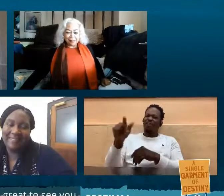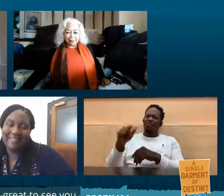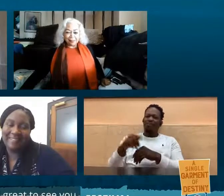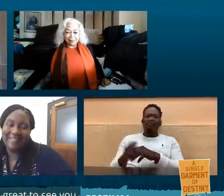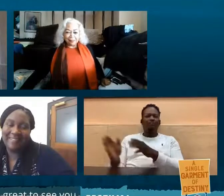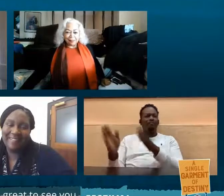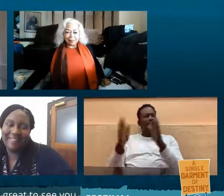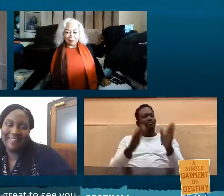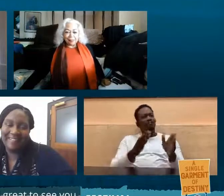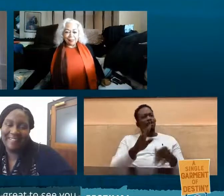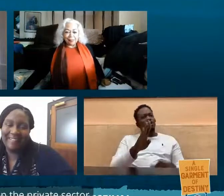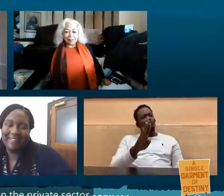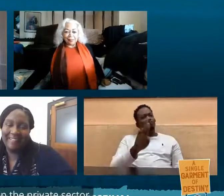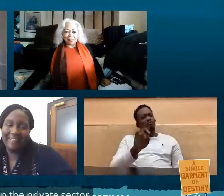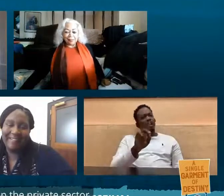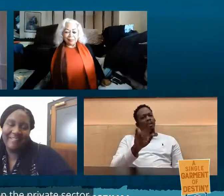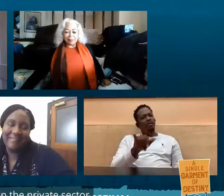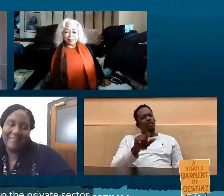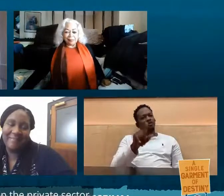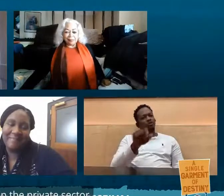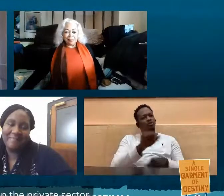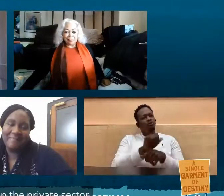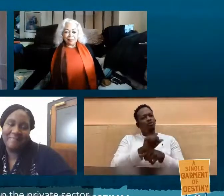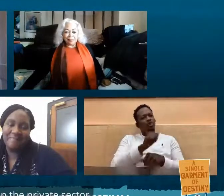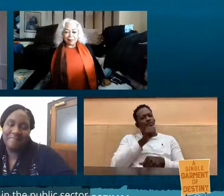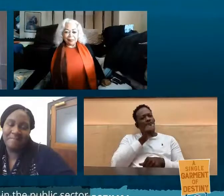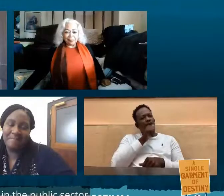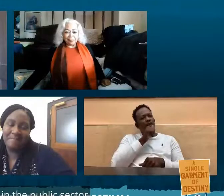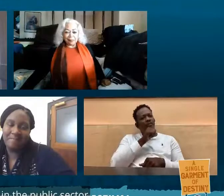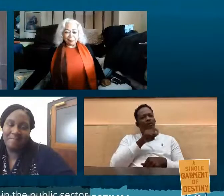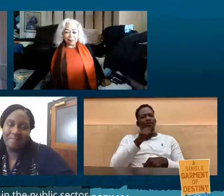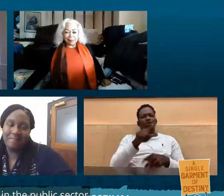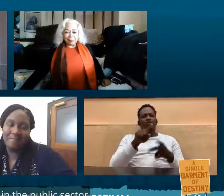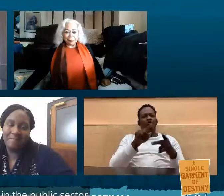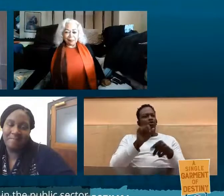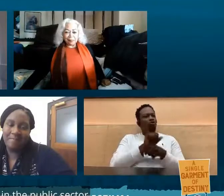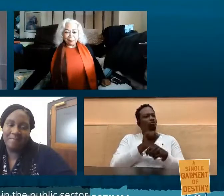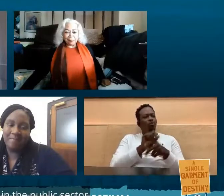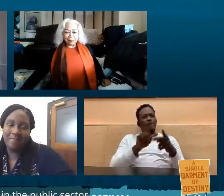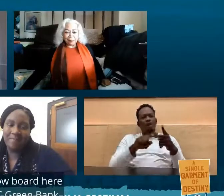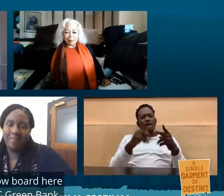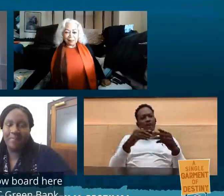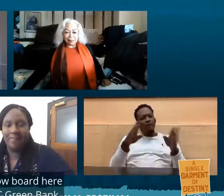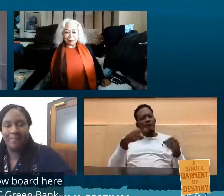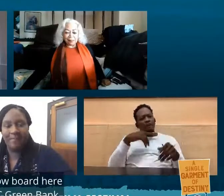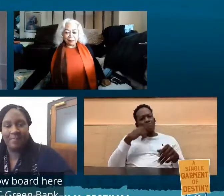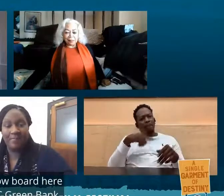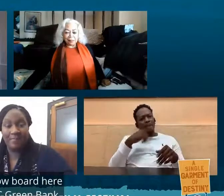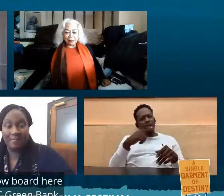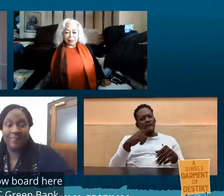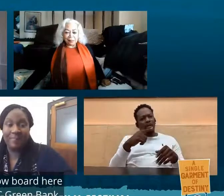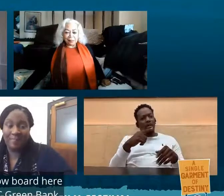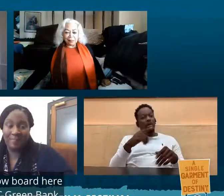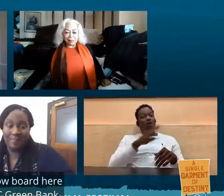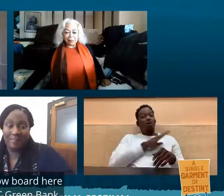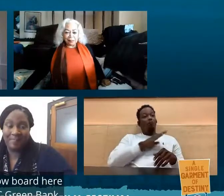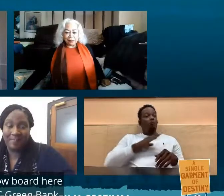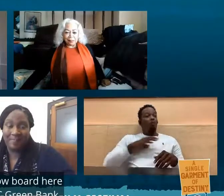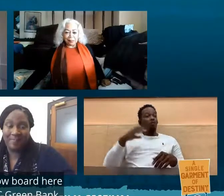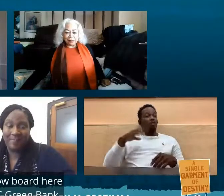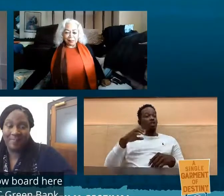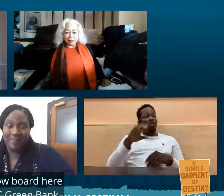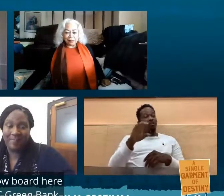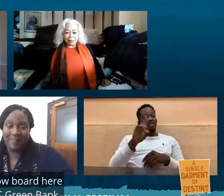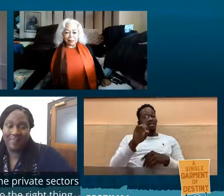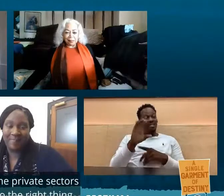Brandi. Brandi, so great to see you. You've worked in the private sector. You've worked in the public sector. You're now board chair of the DC Green